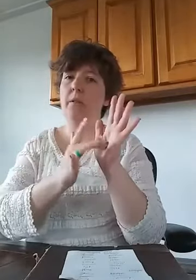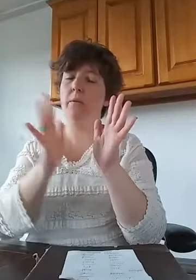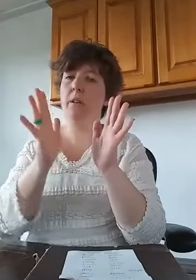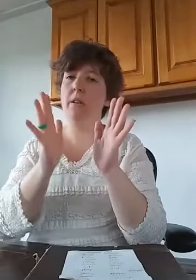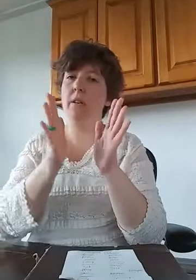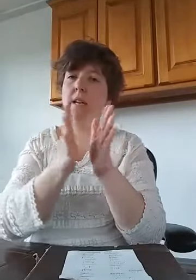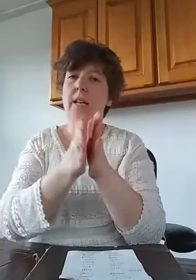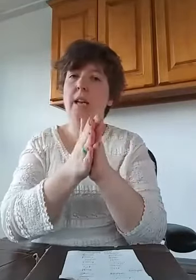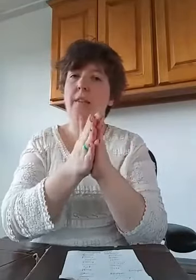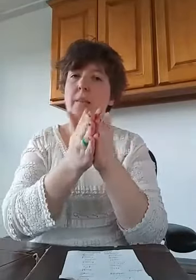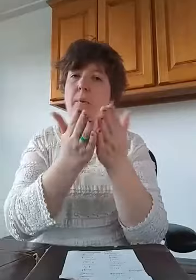are. And then book.